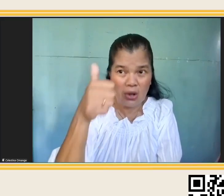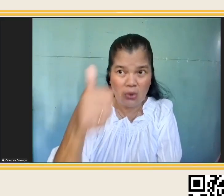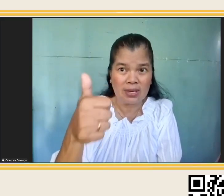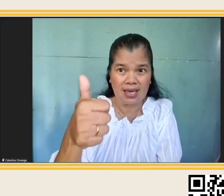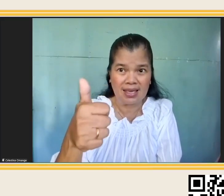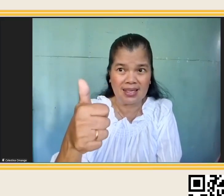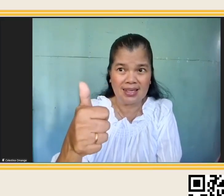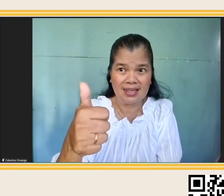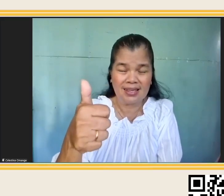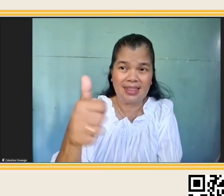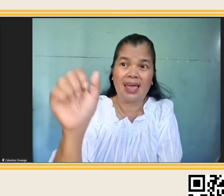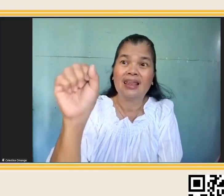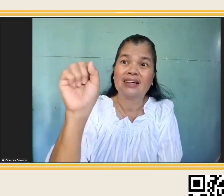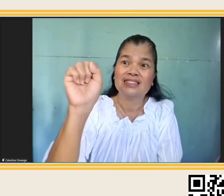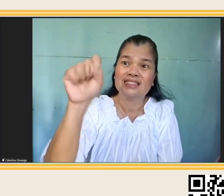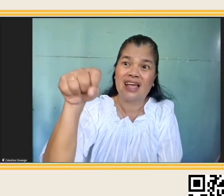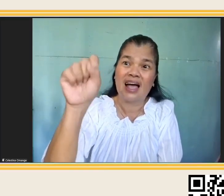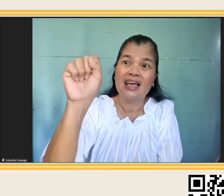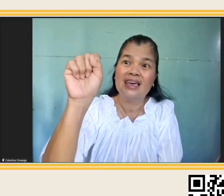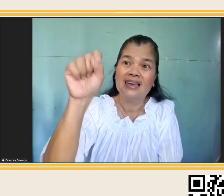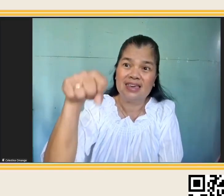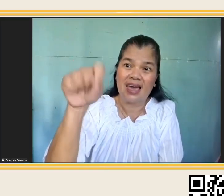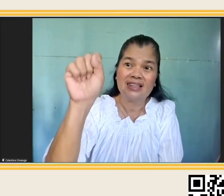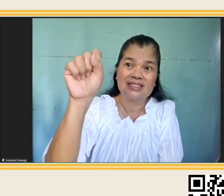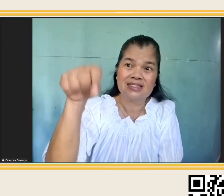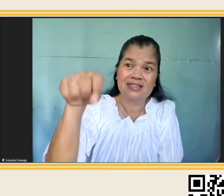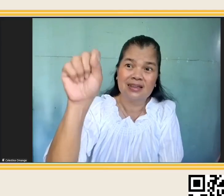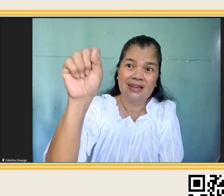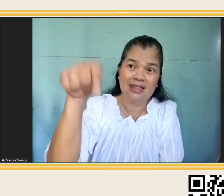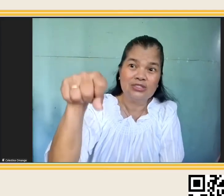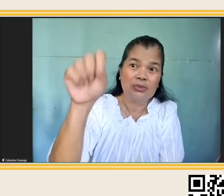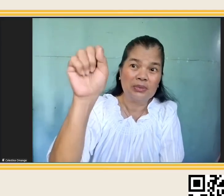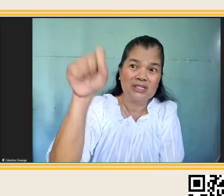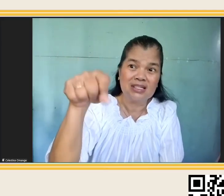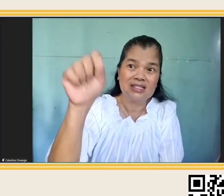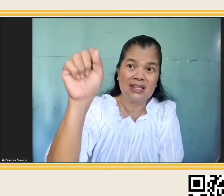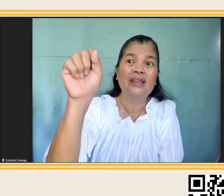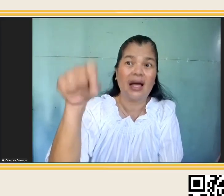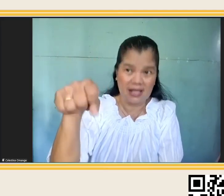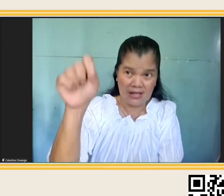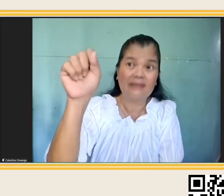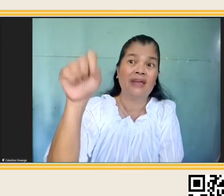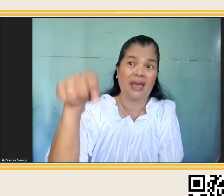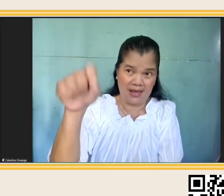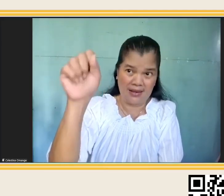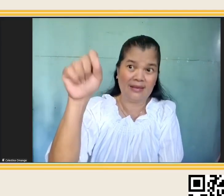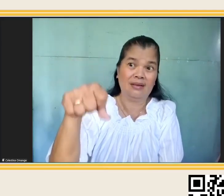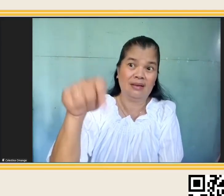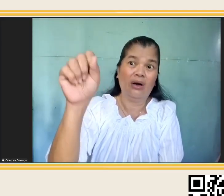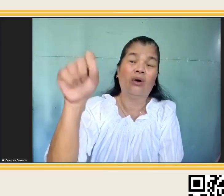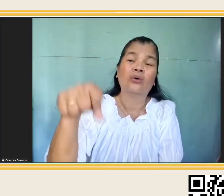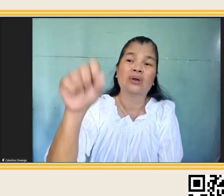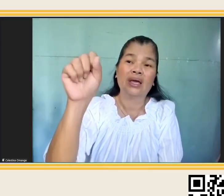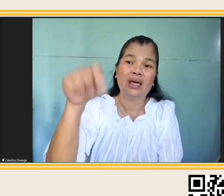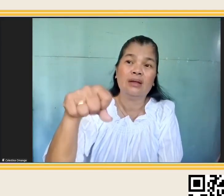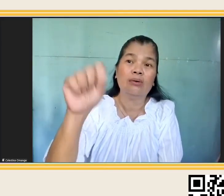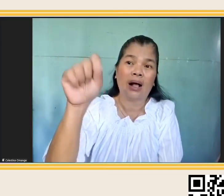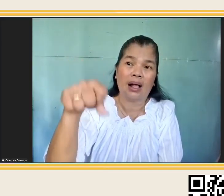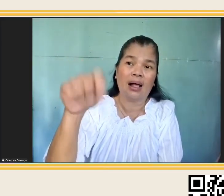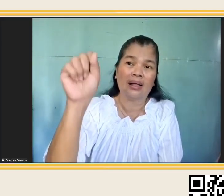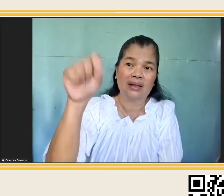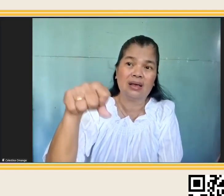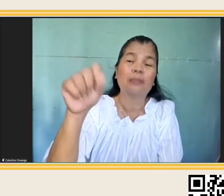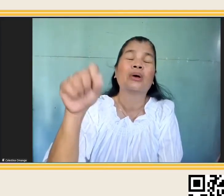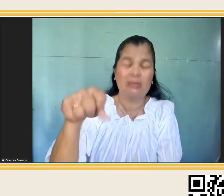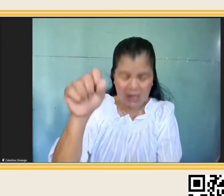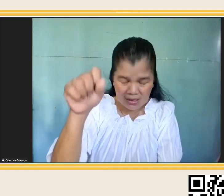yon. Okay. Then, next is the yes. This represents the nodding of the head. O kung nahihilo